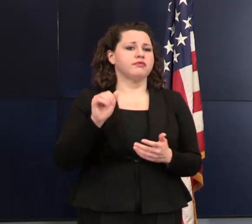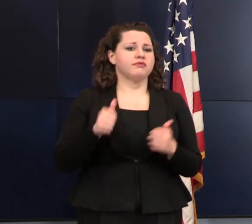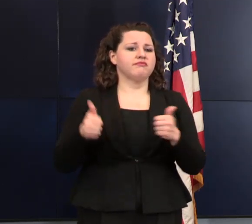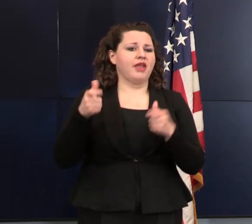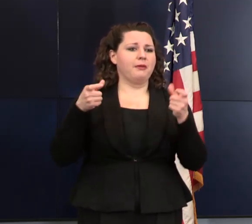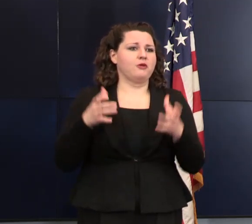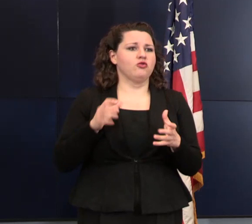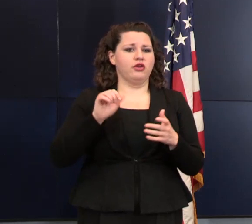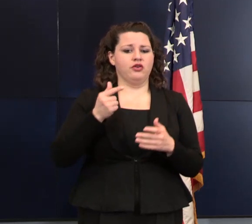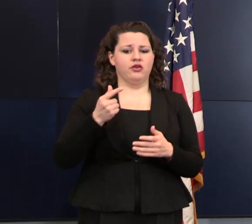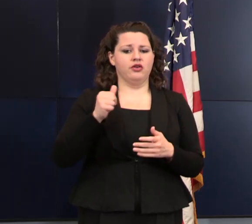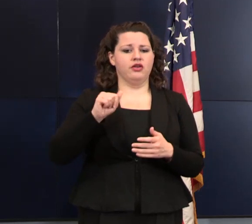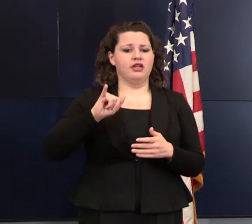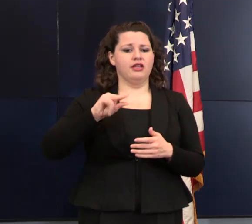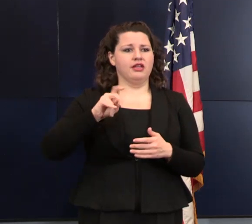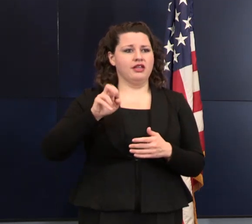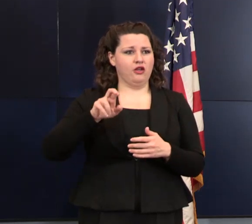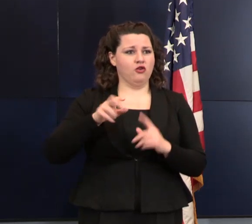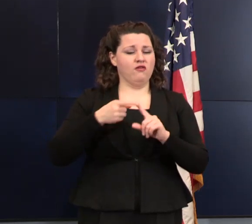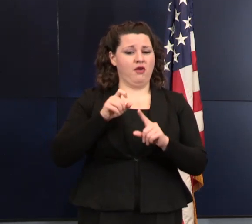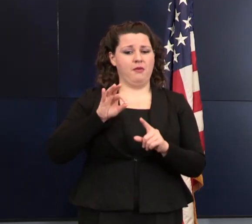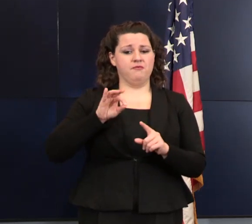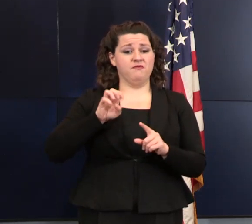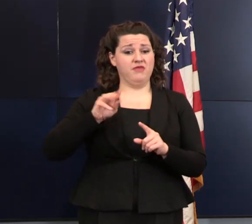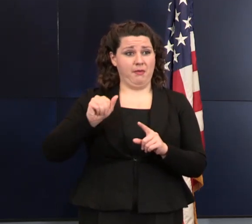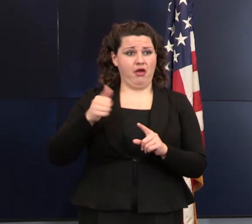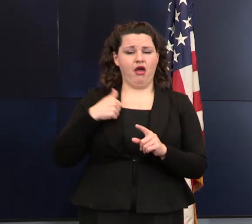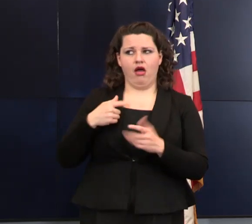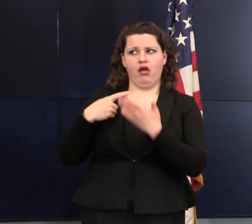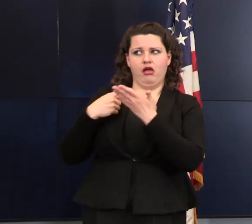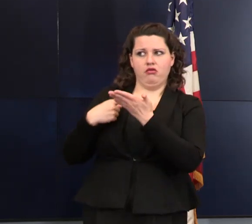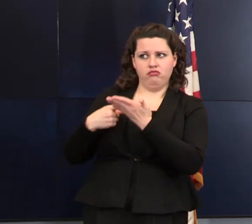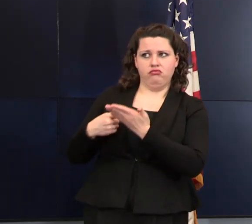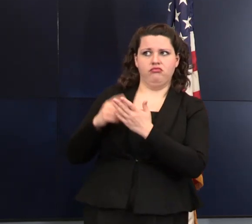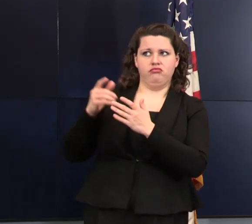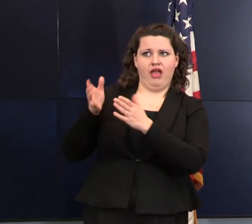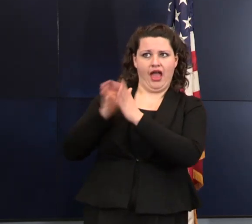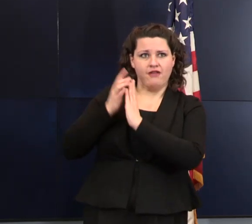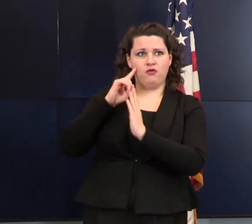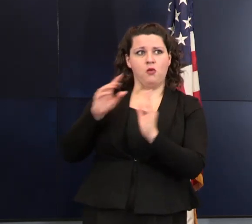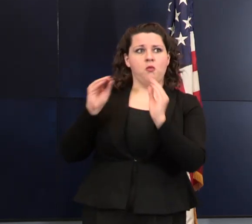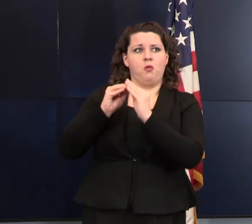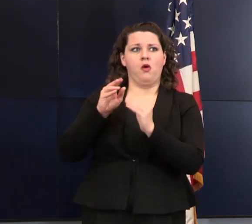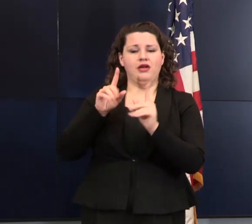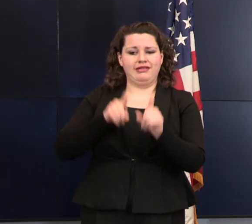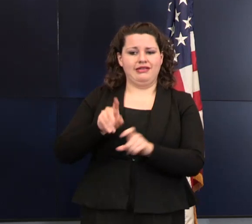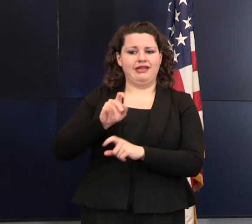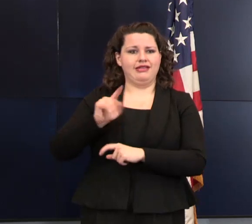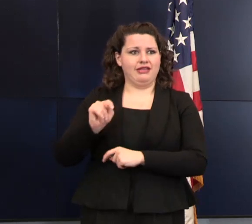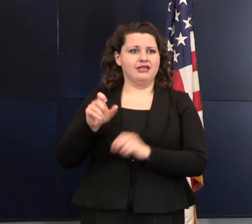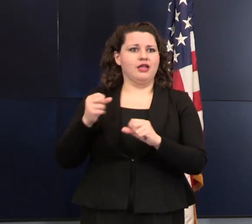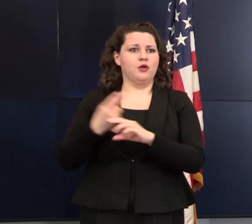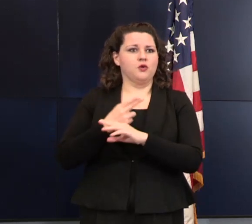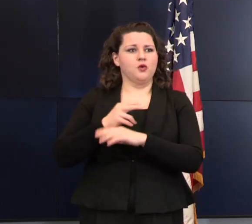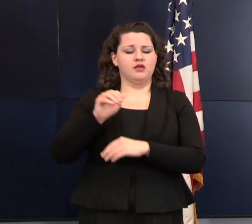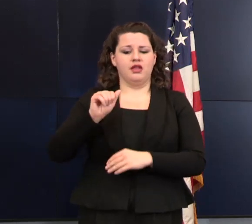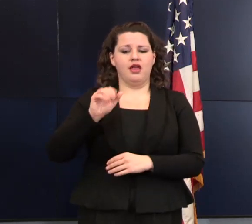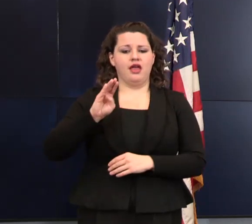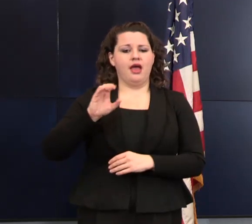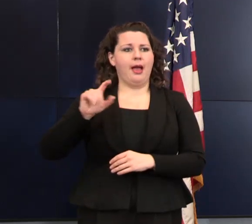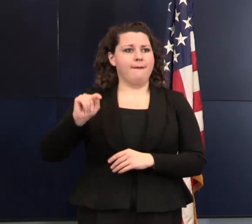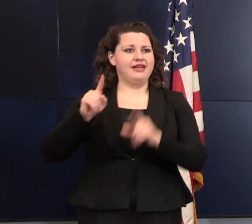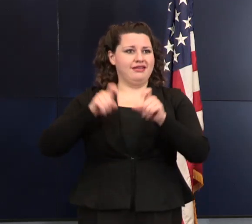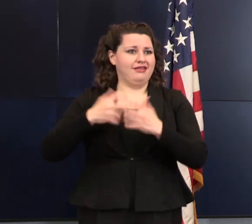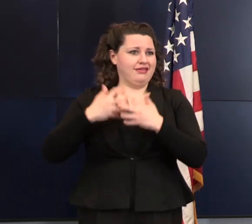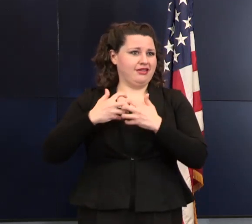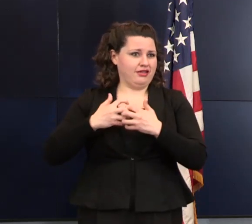Administrator Gaynor yesterday from FEMA to ask for additional test kits to utilize the Abbott testing machine so that we